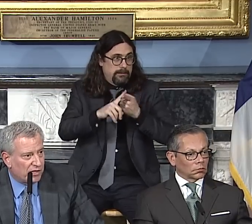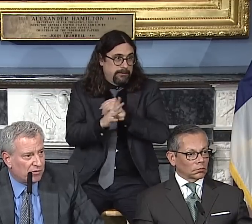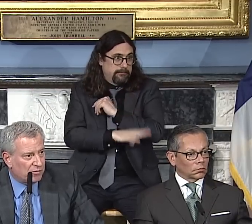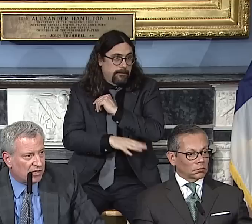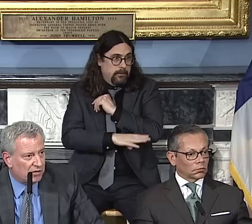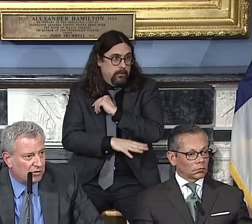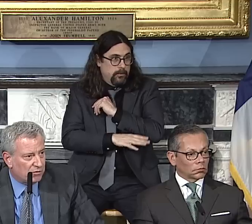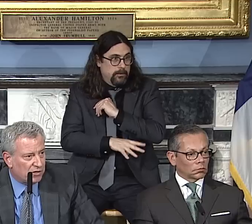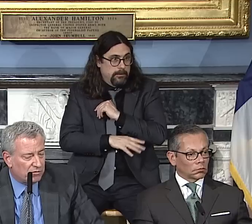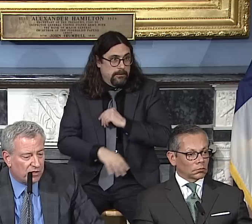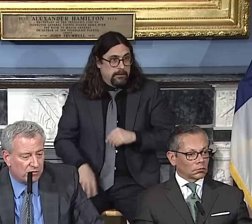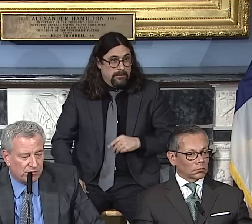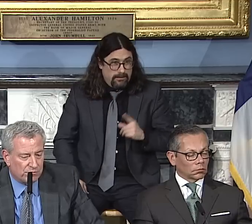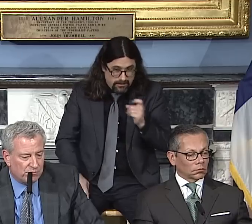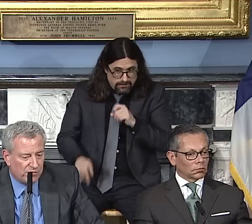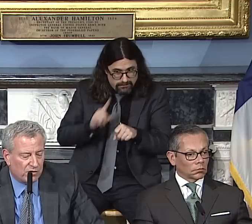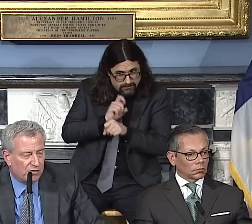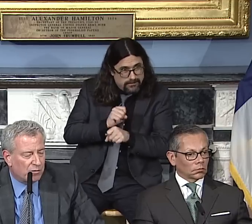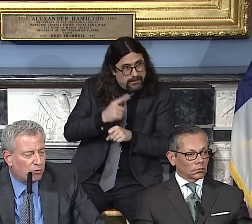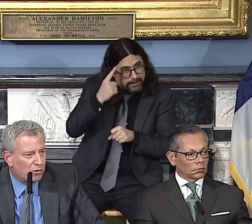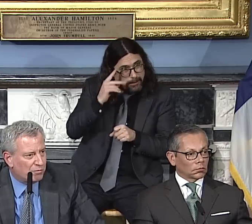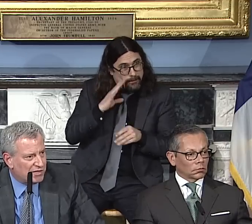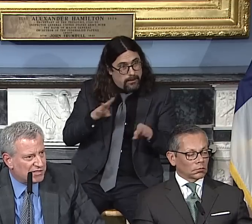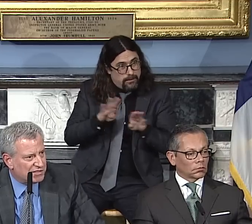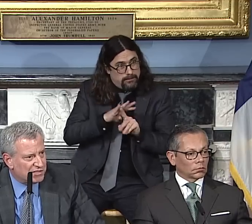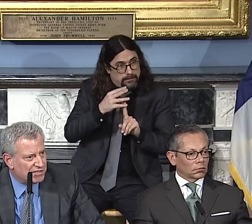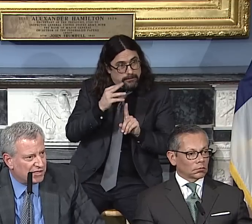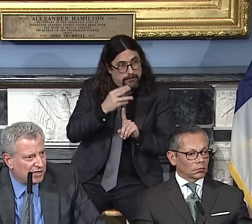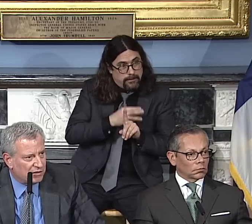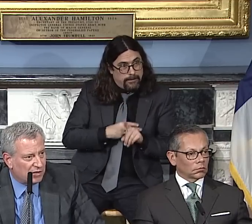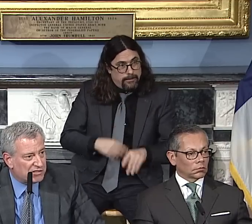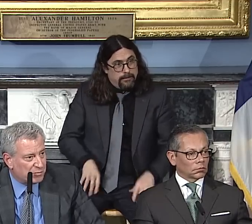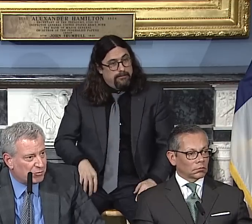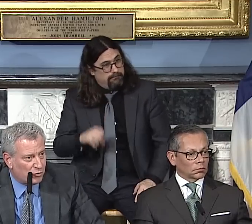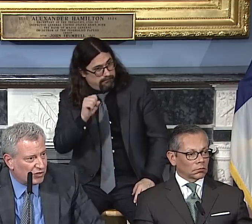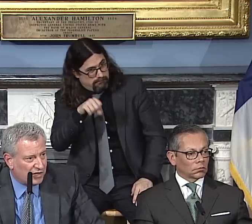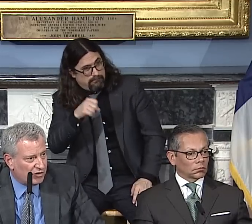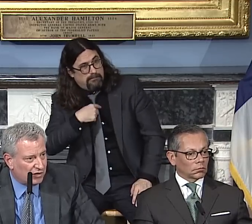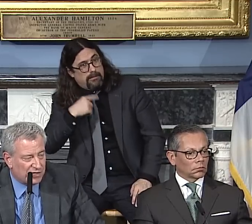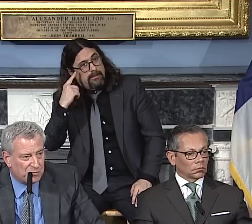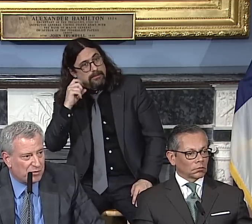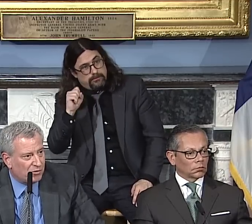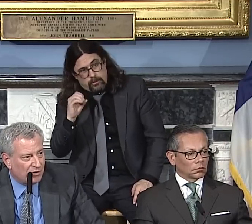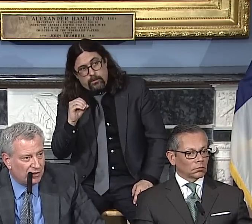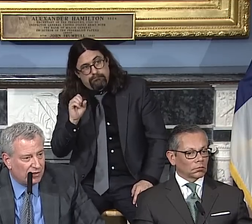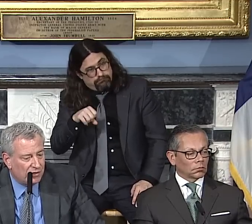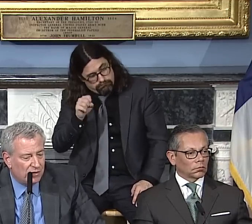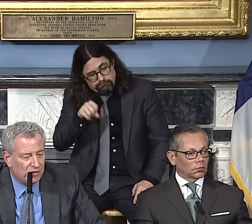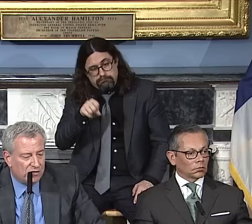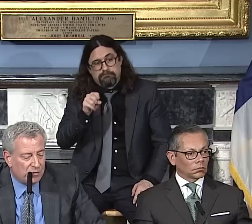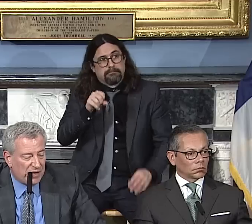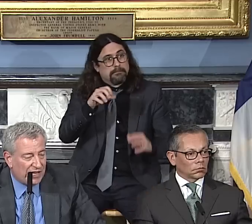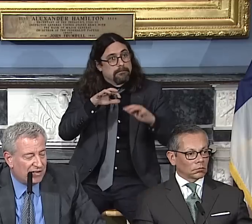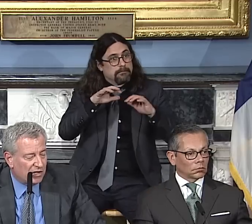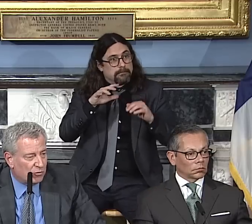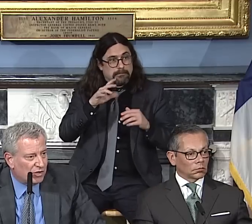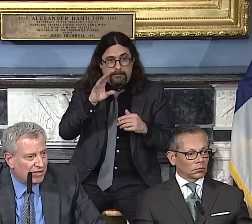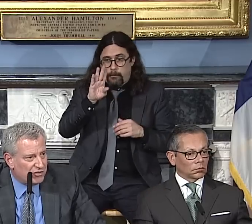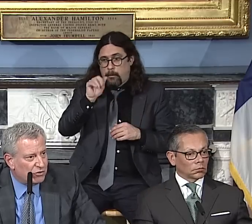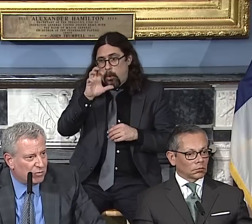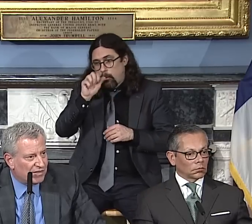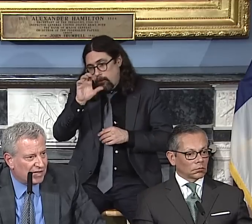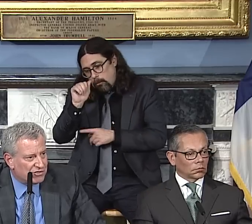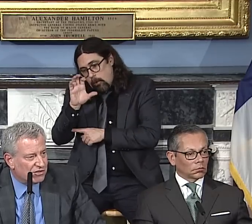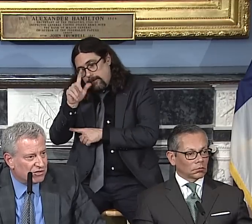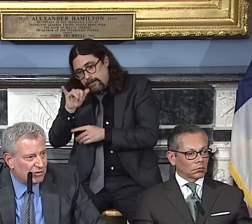horrible for them. I mean, you know, they're very, very important places in this city, and lots of people work there, and lots of people depend on what